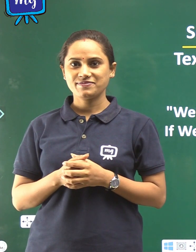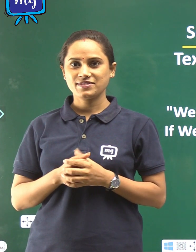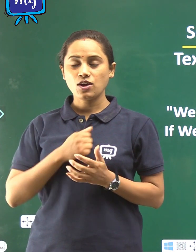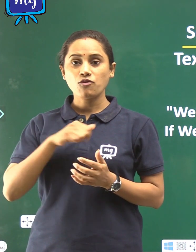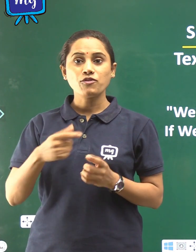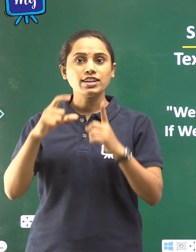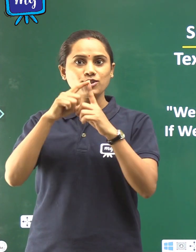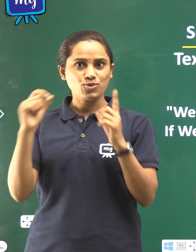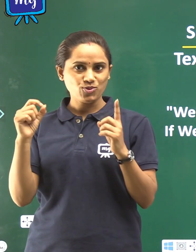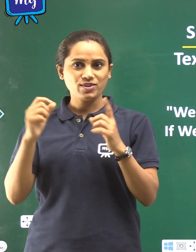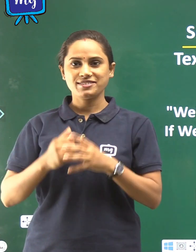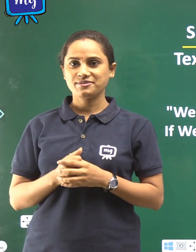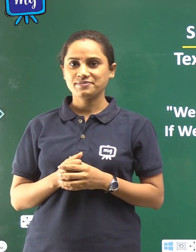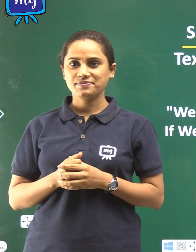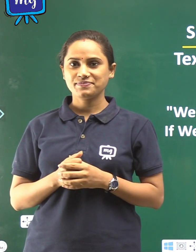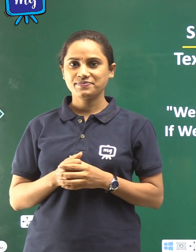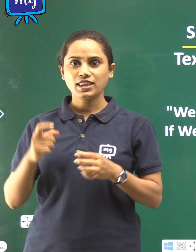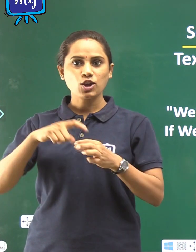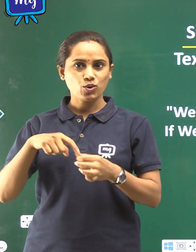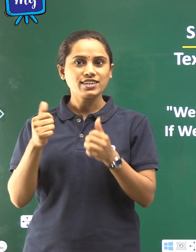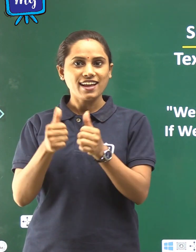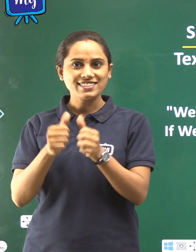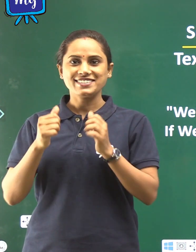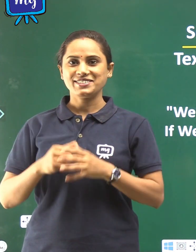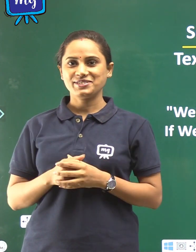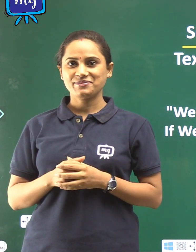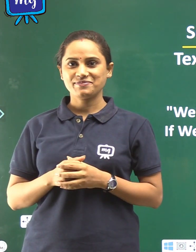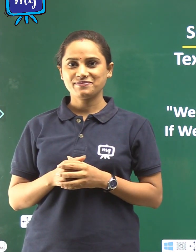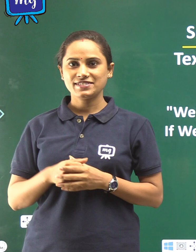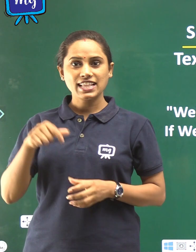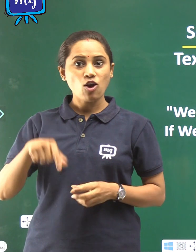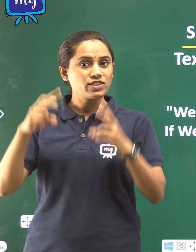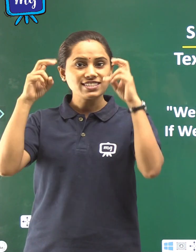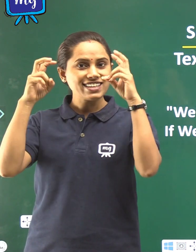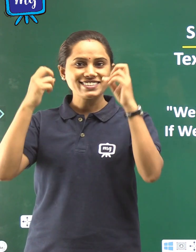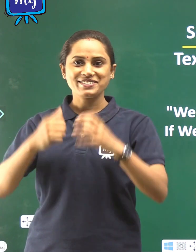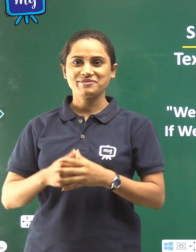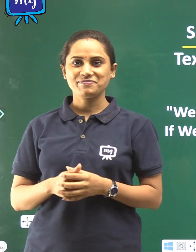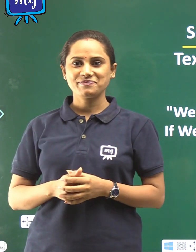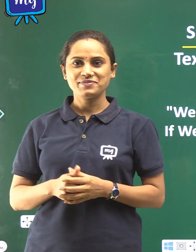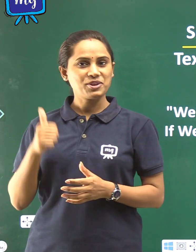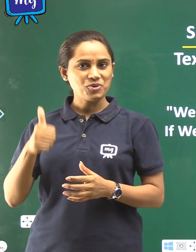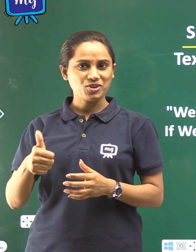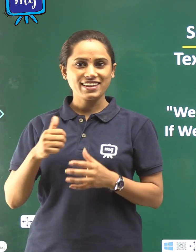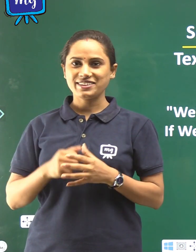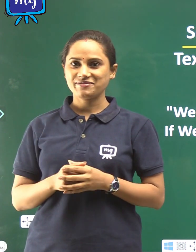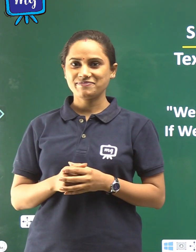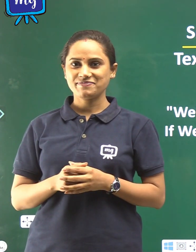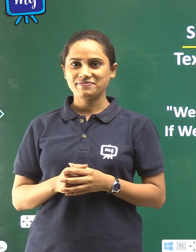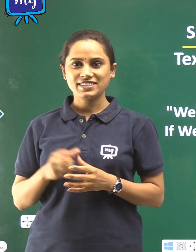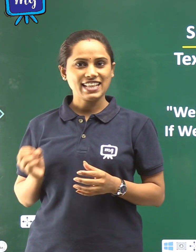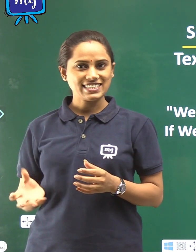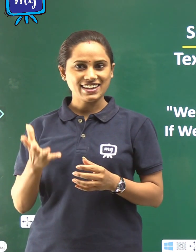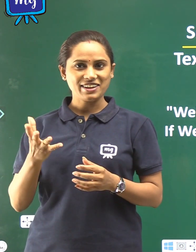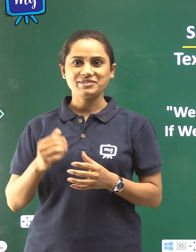we will do question answers of this lesson. Okay,